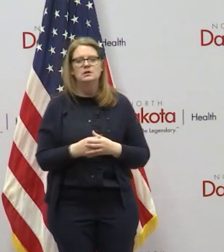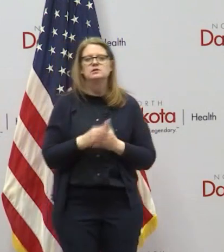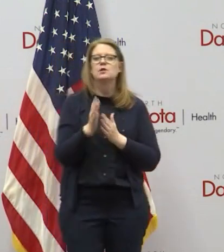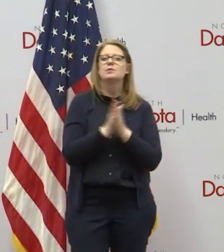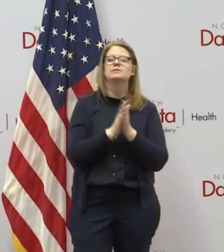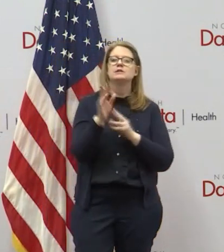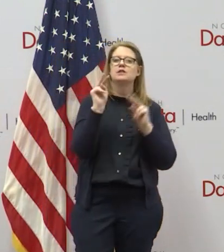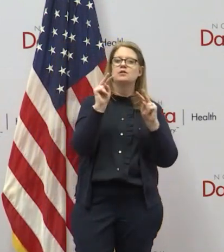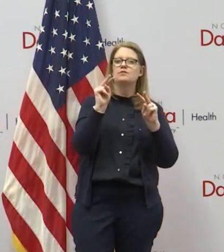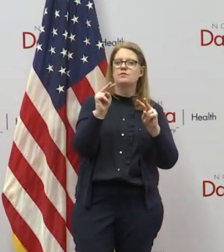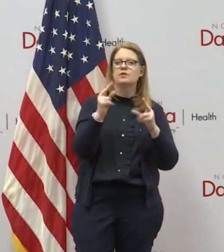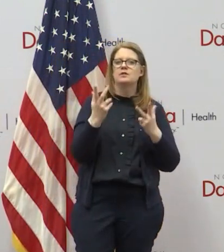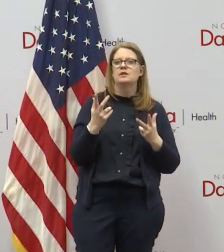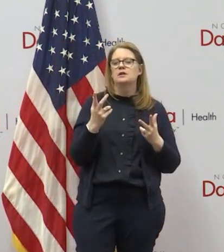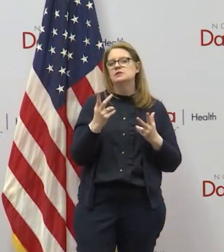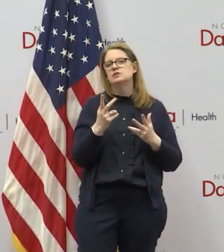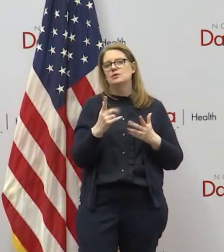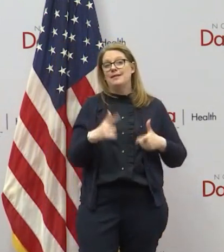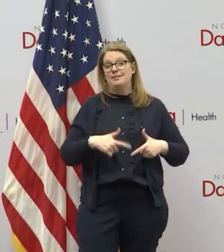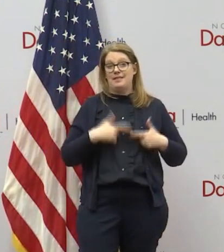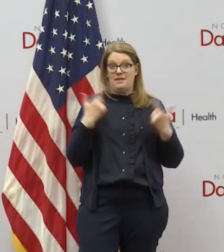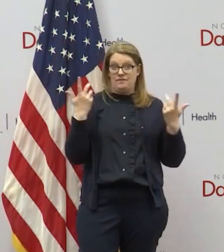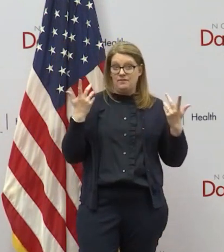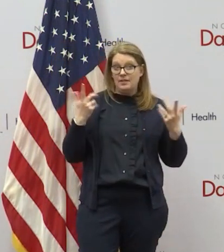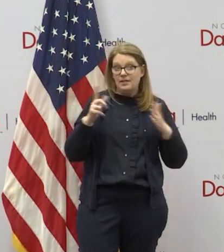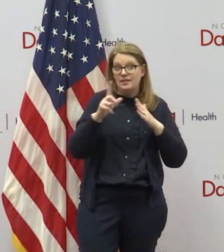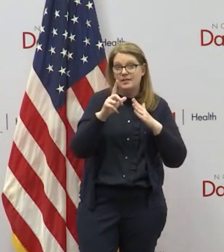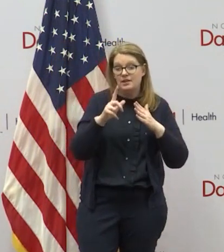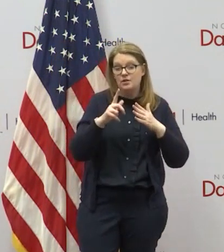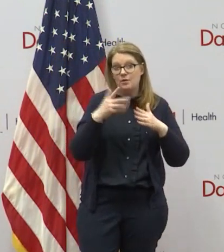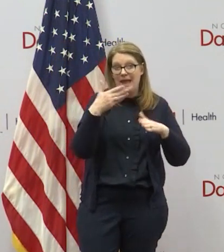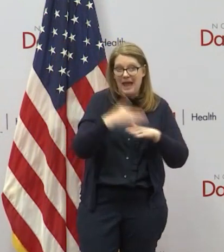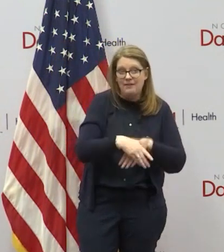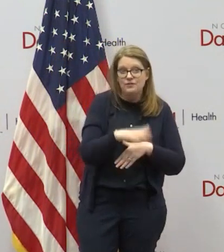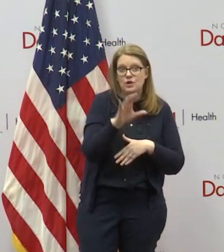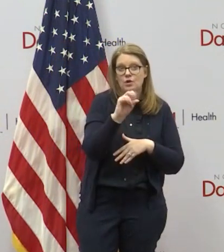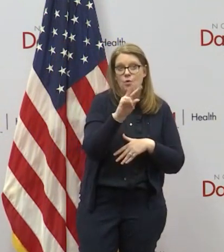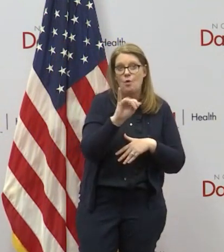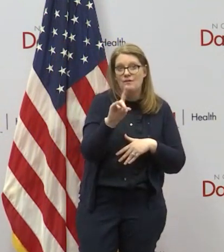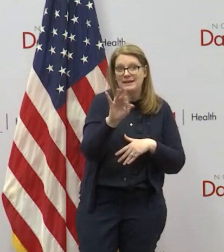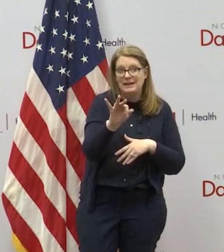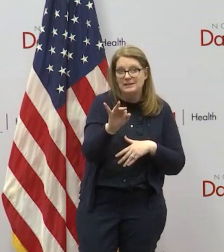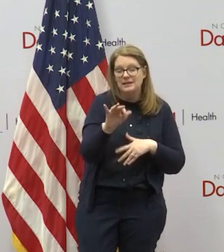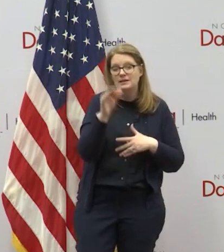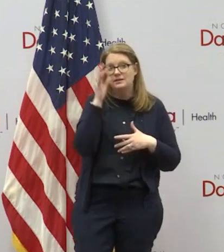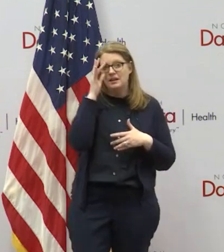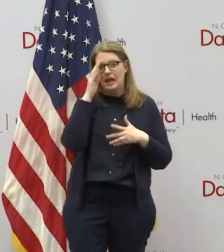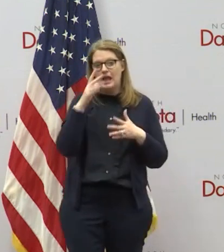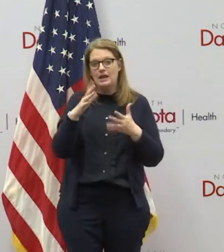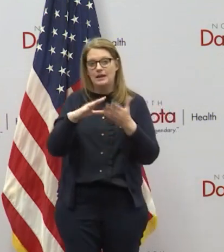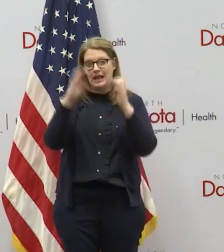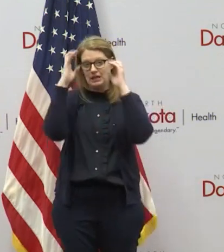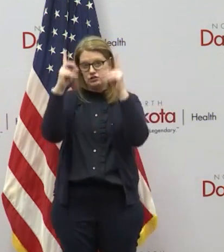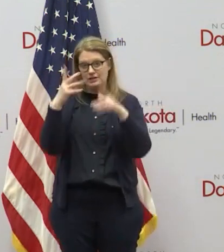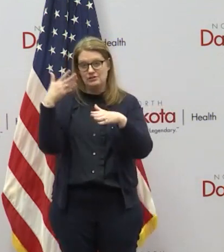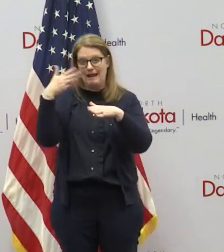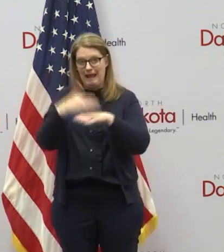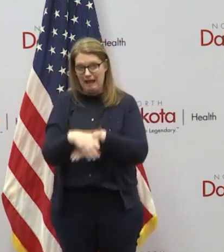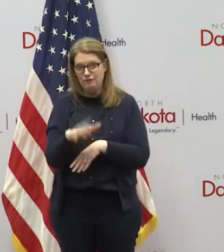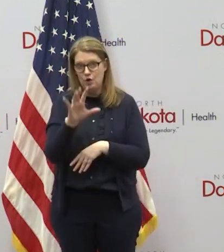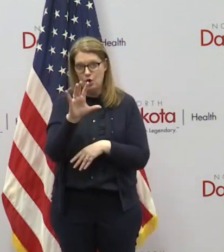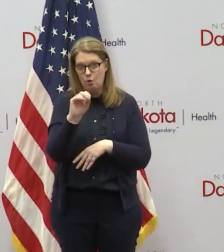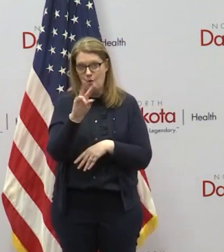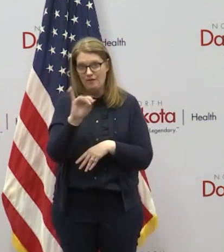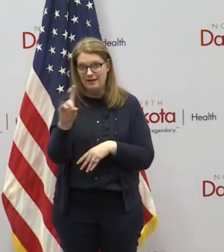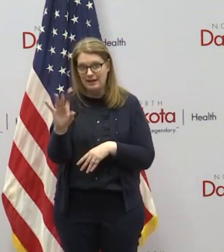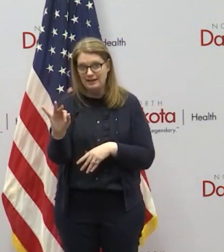life after COVID-19 and education after COVID-19, I'm very excited about what education will be and